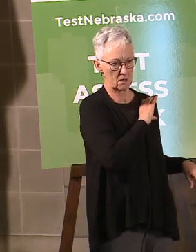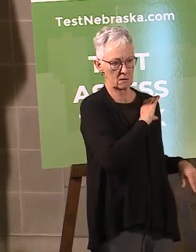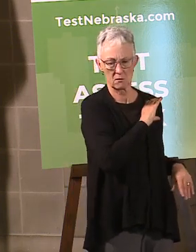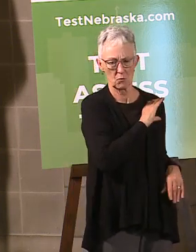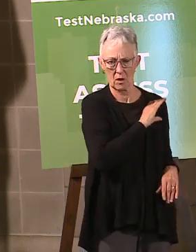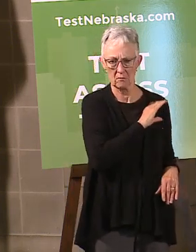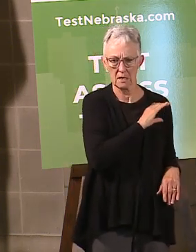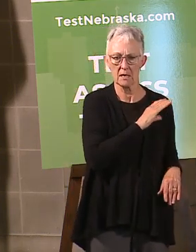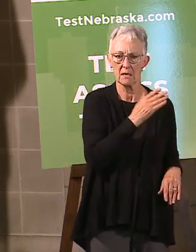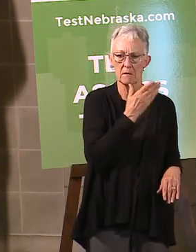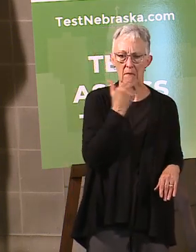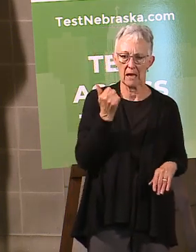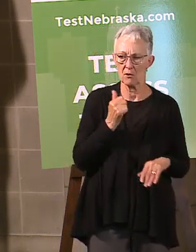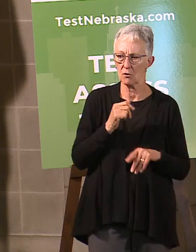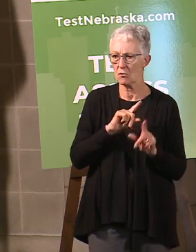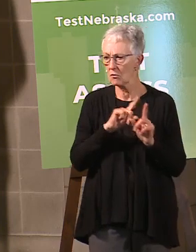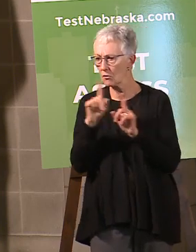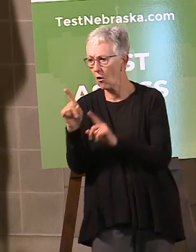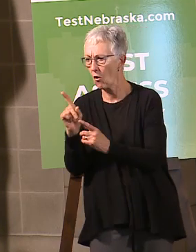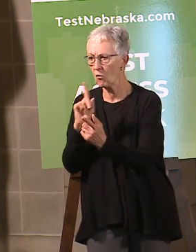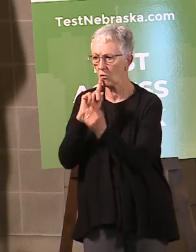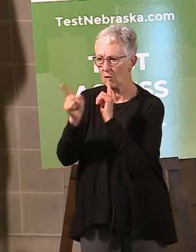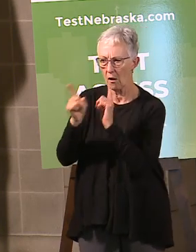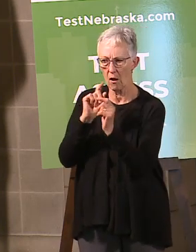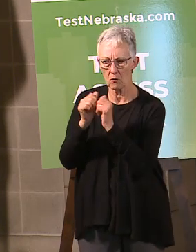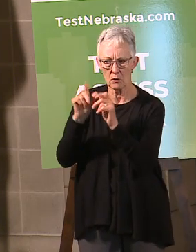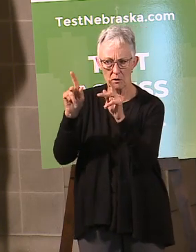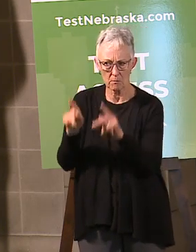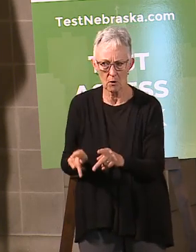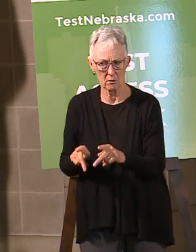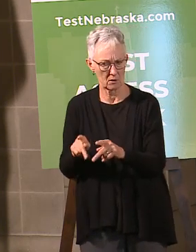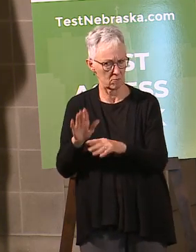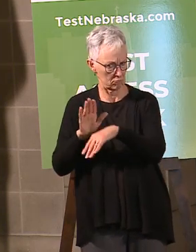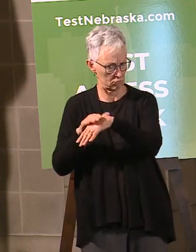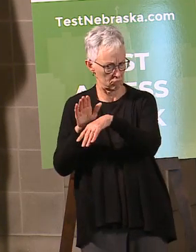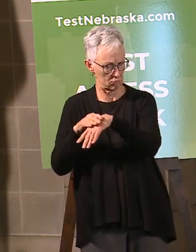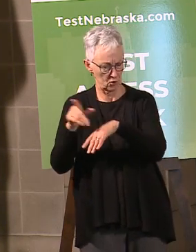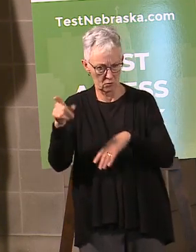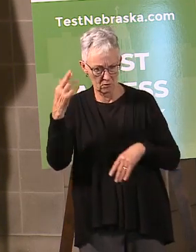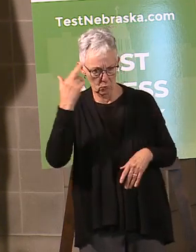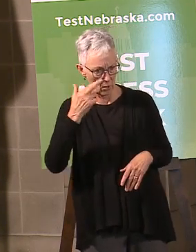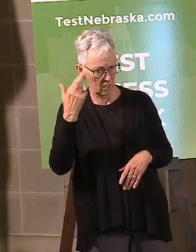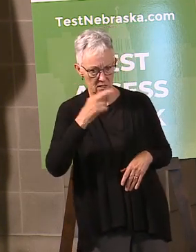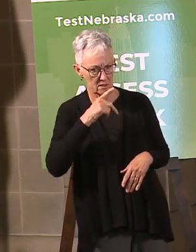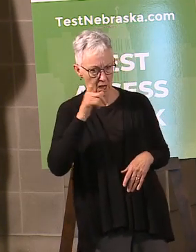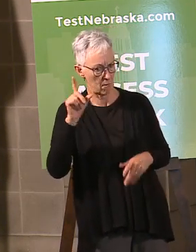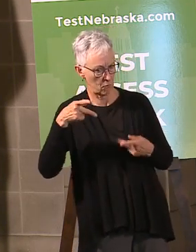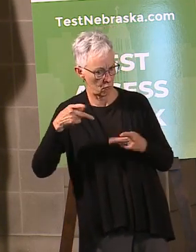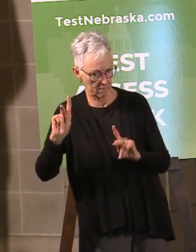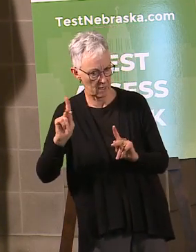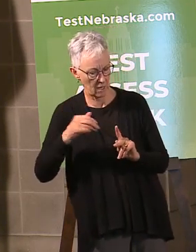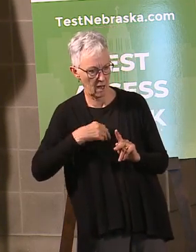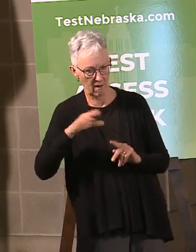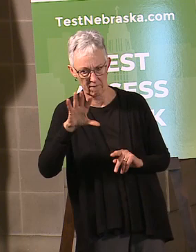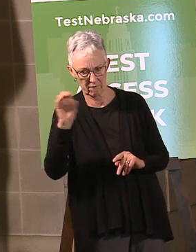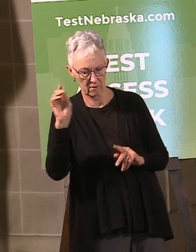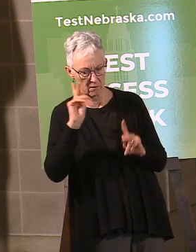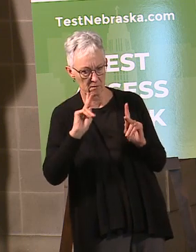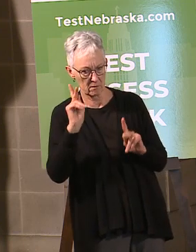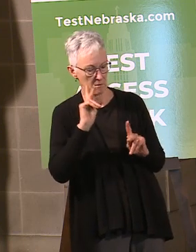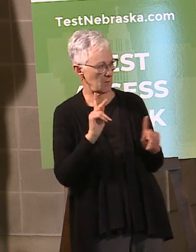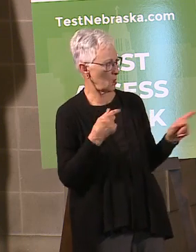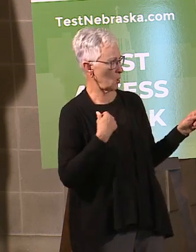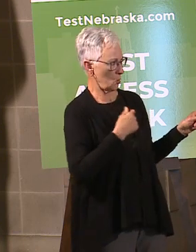get them to get to where you want the guidelines to be. And that's the same thing, the same approach we're taking here in Douglas County. We're going to work with the hospital